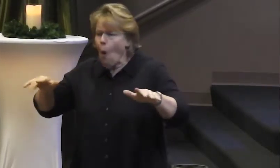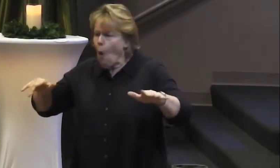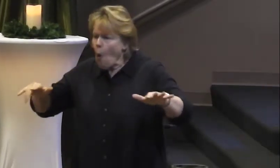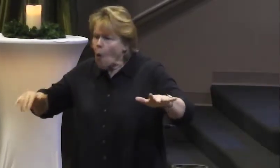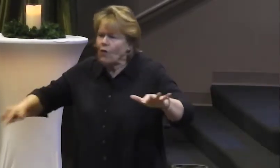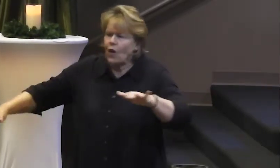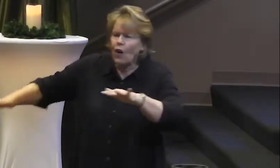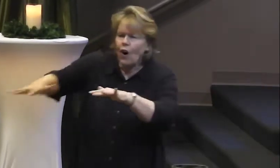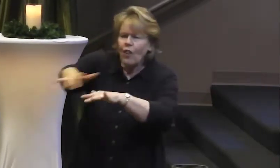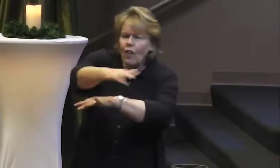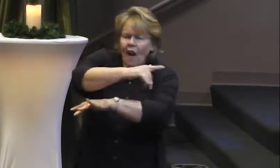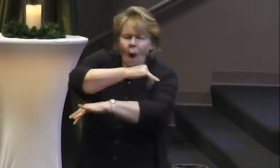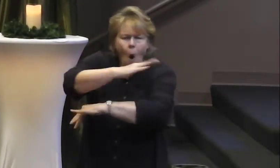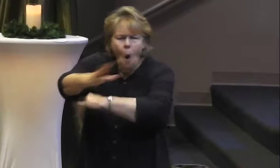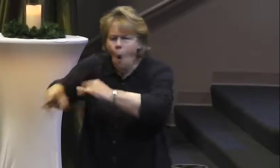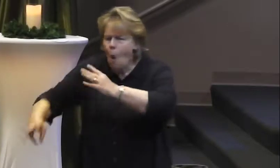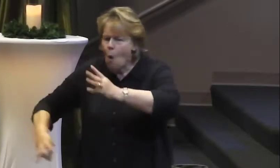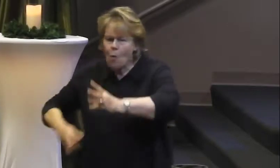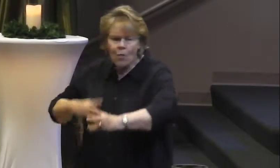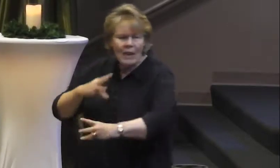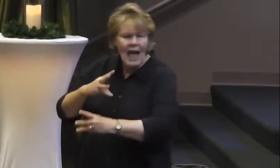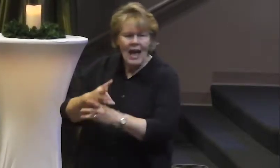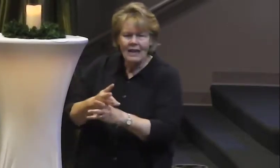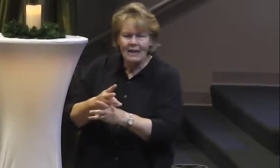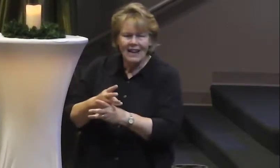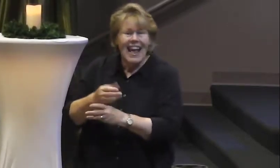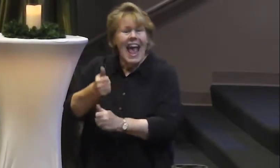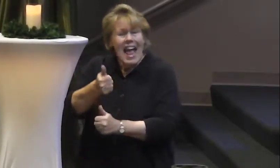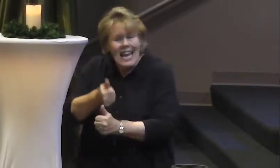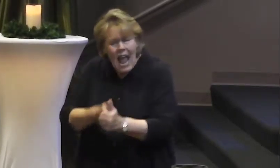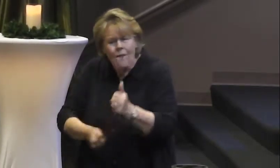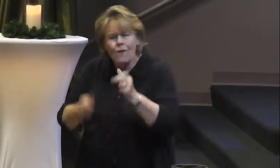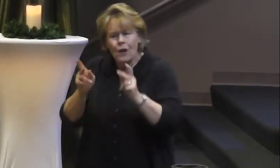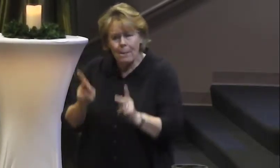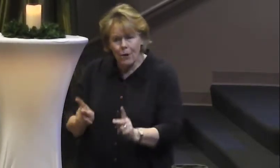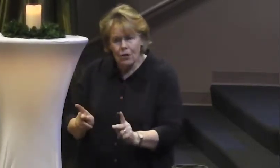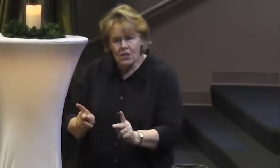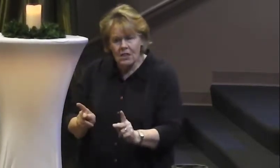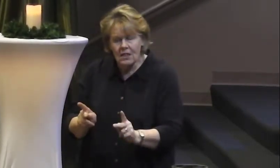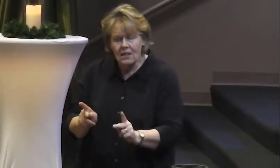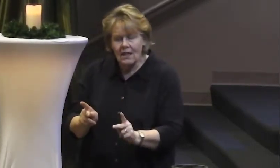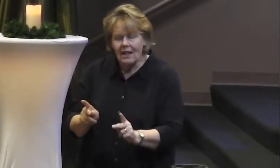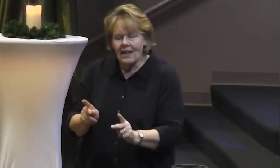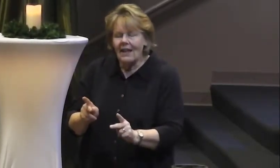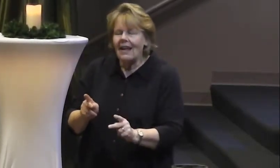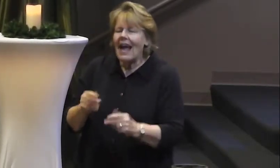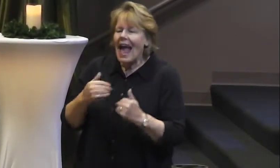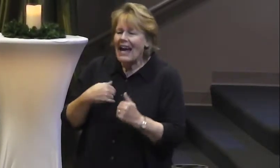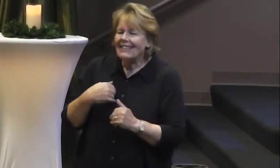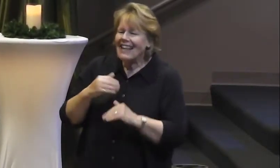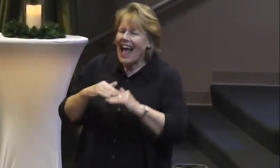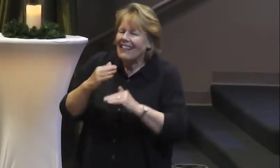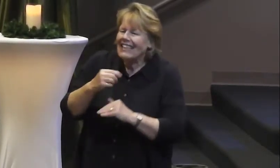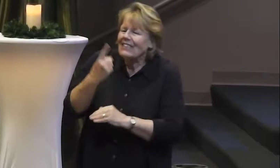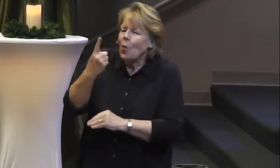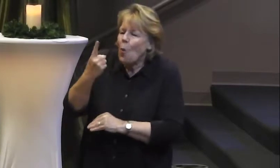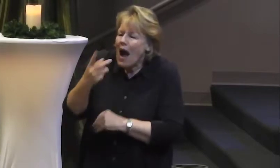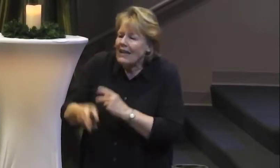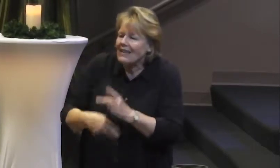and every single human being has at least some version of where down deep they're not fully